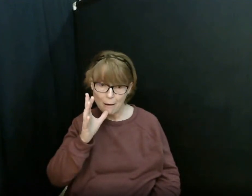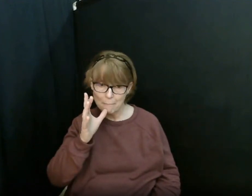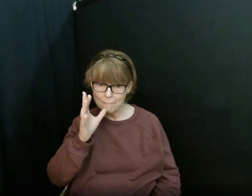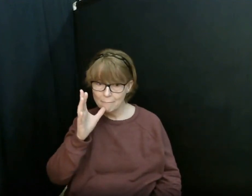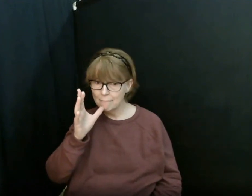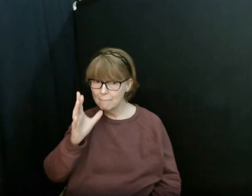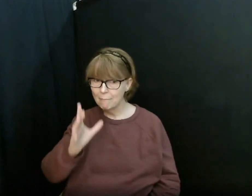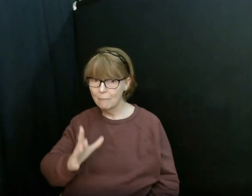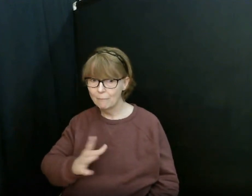mom